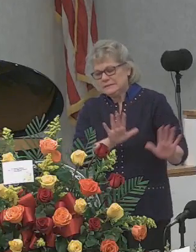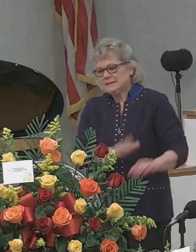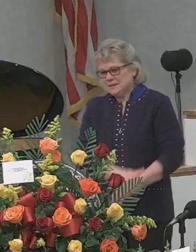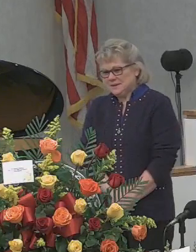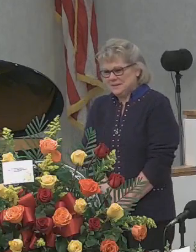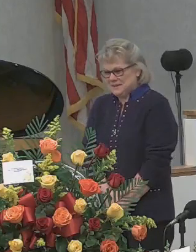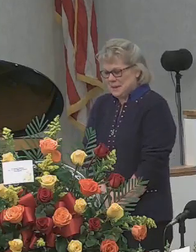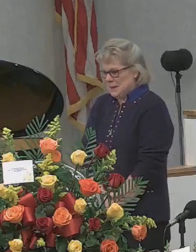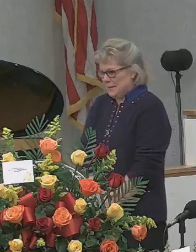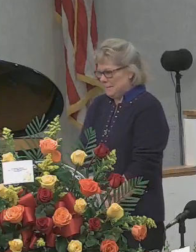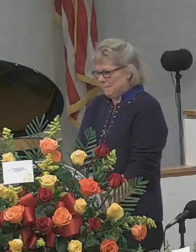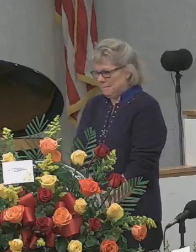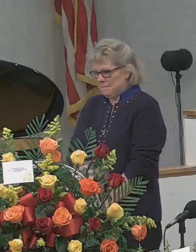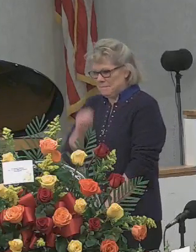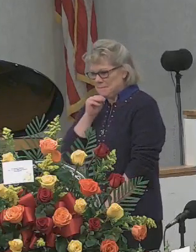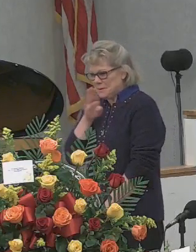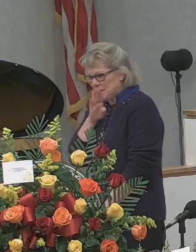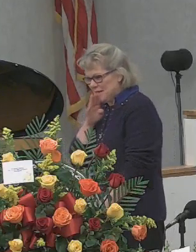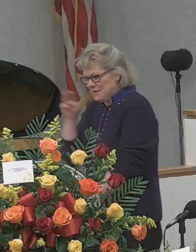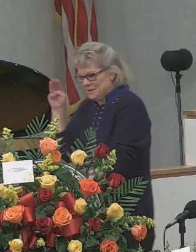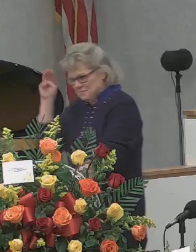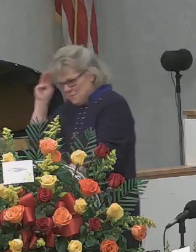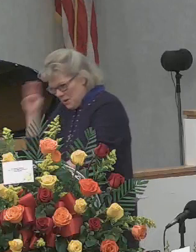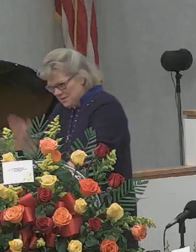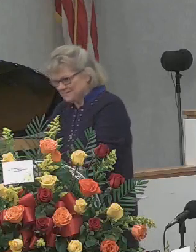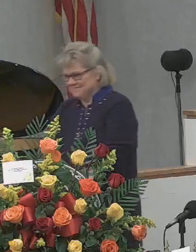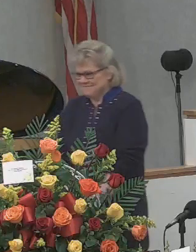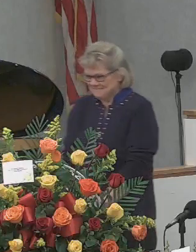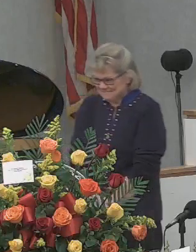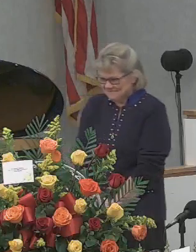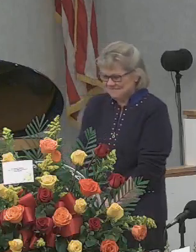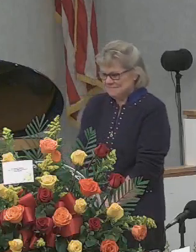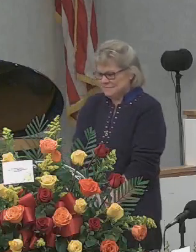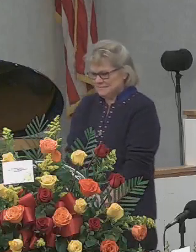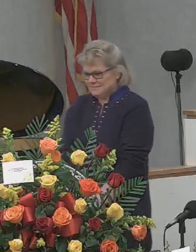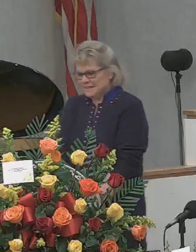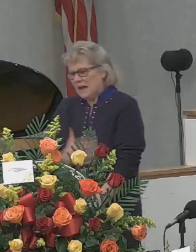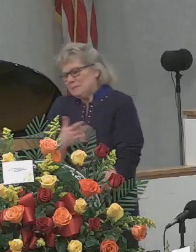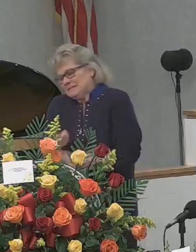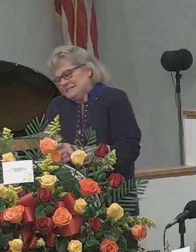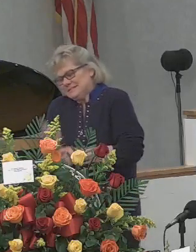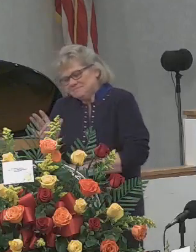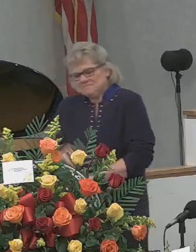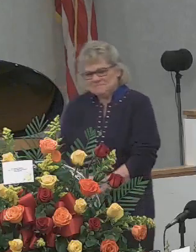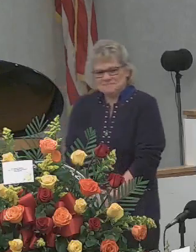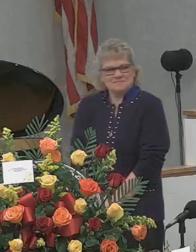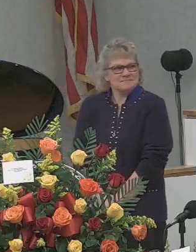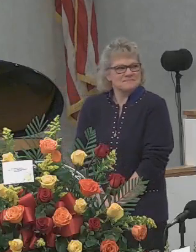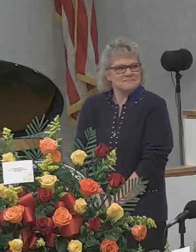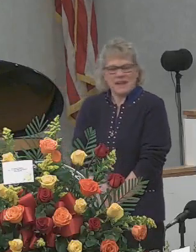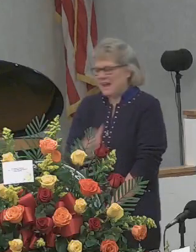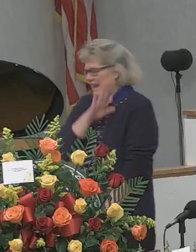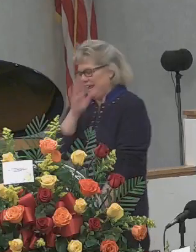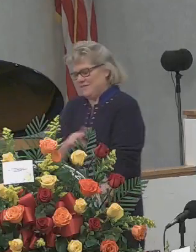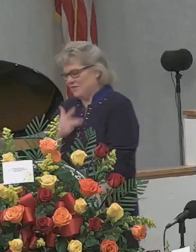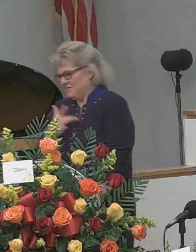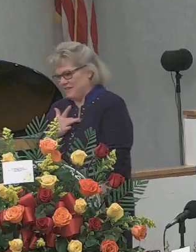Tom, Mary Beth, Mark. No, I say that in jest. I never felt that